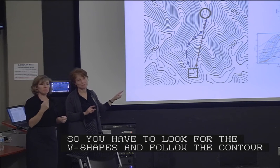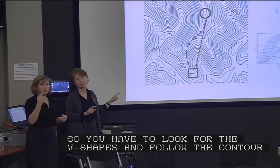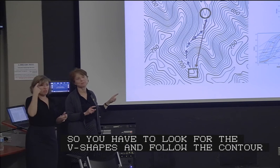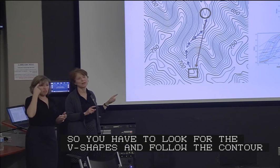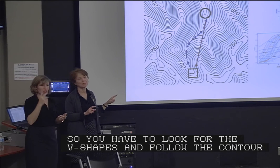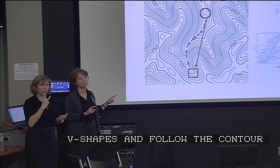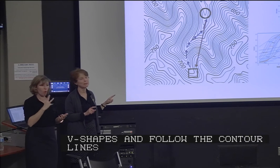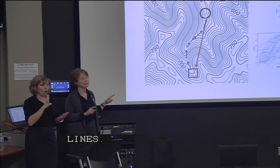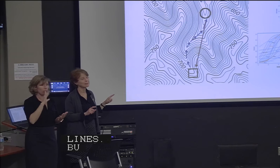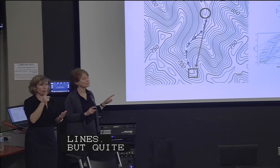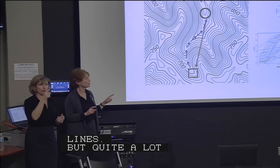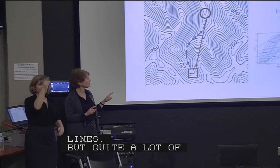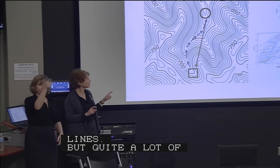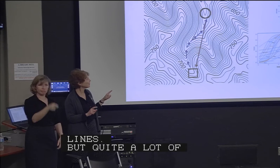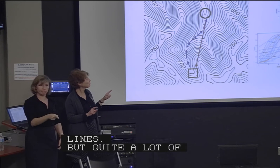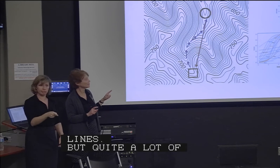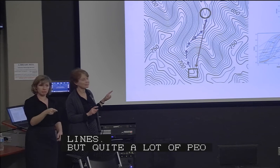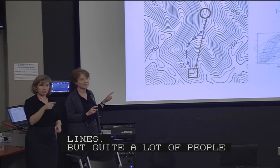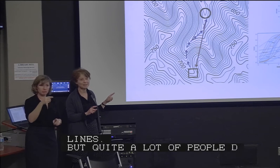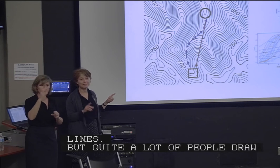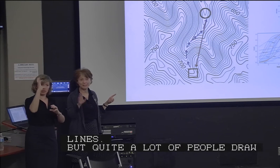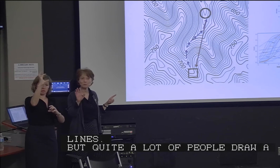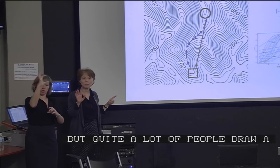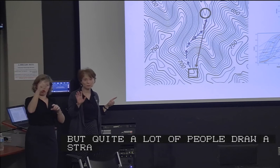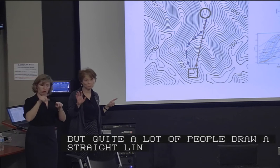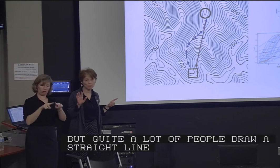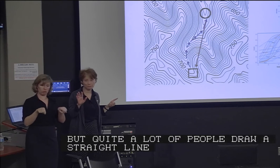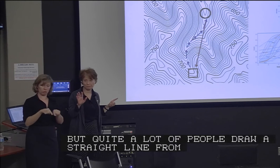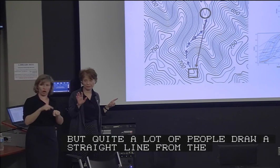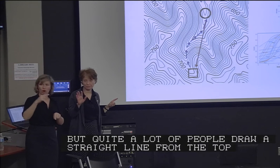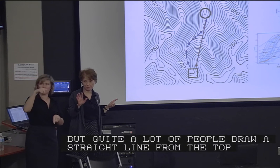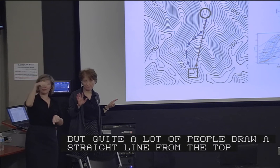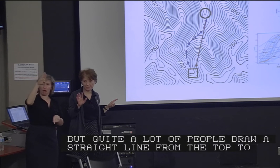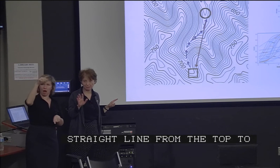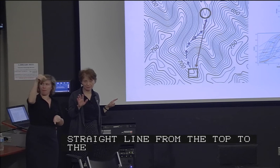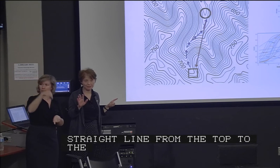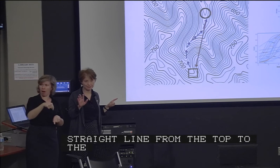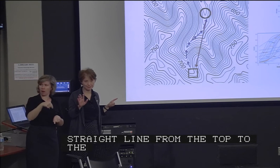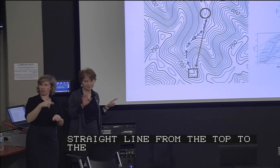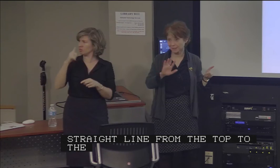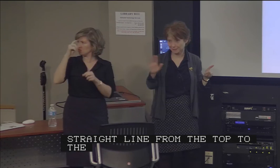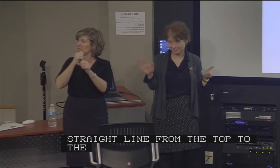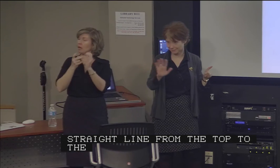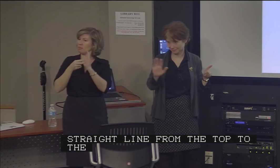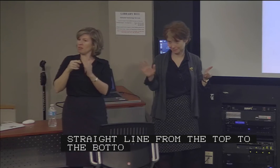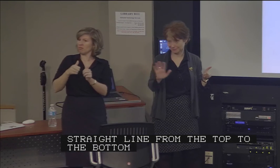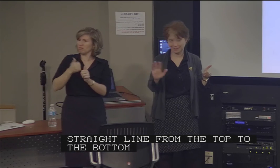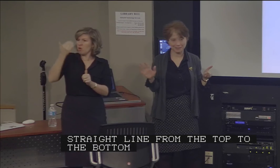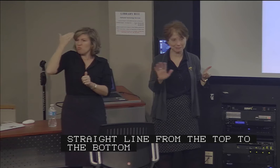top to the bottom, distressingly, because they do know that water flows downhill. They're not